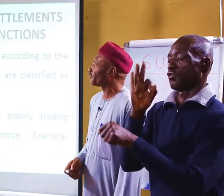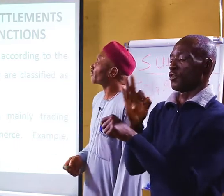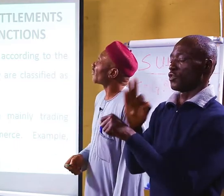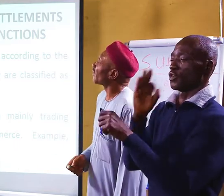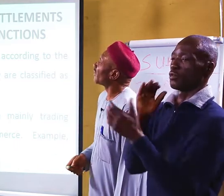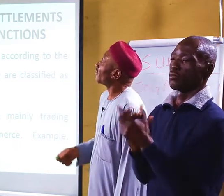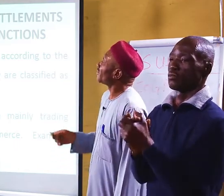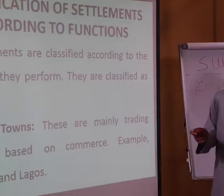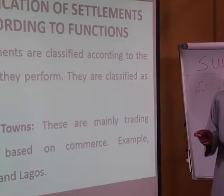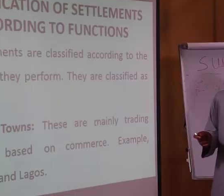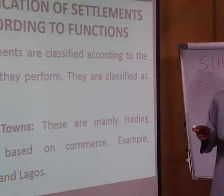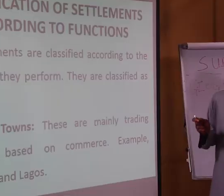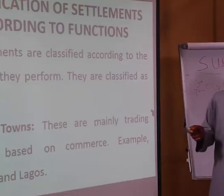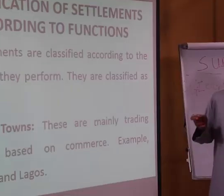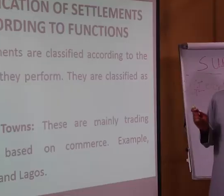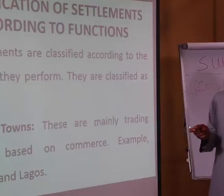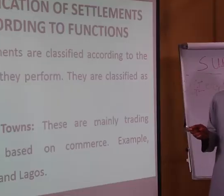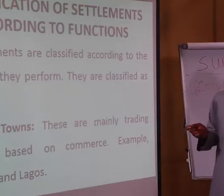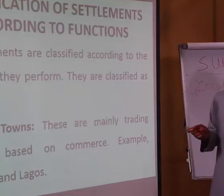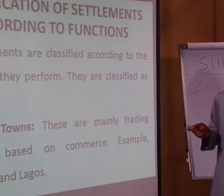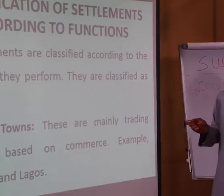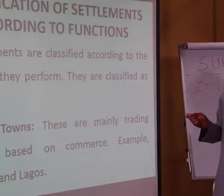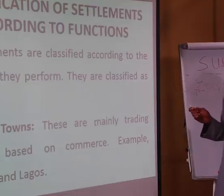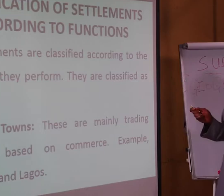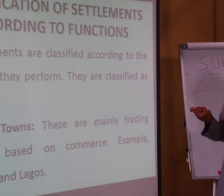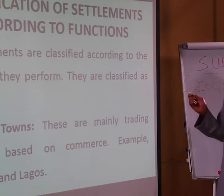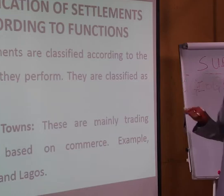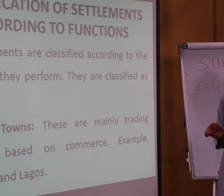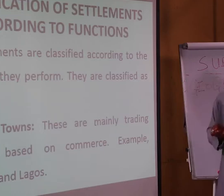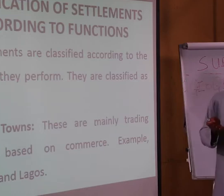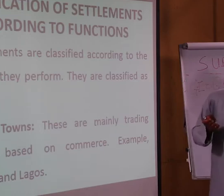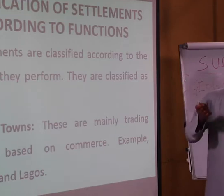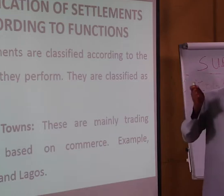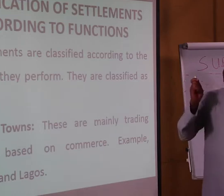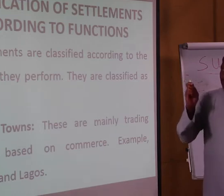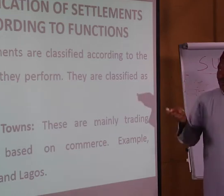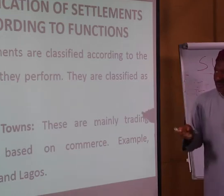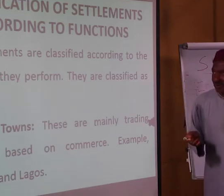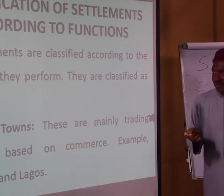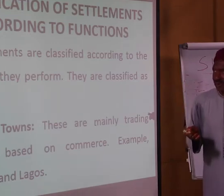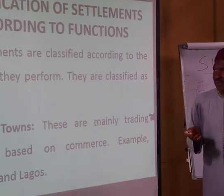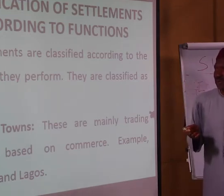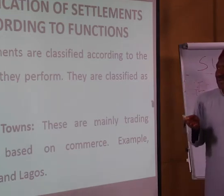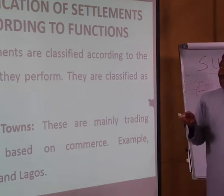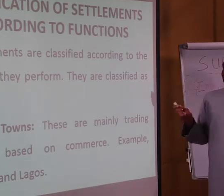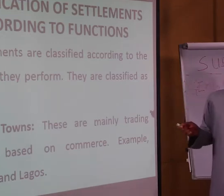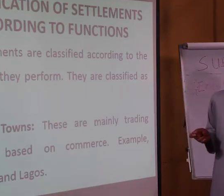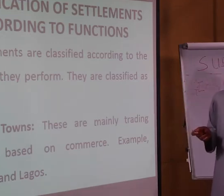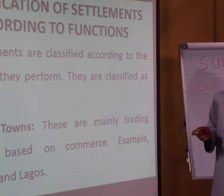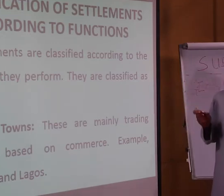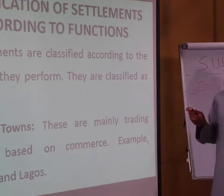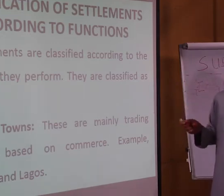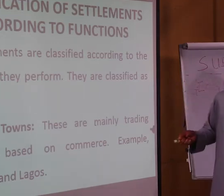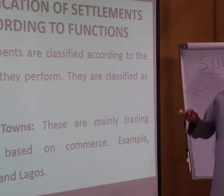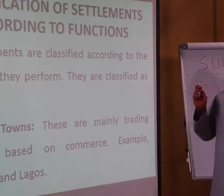functions. Settlements are classified according to functions they